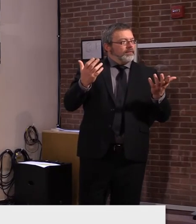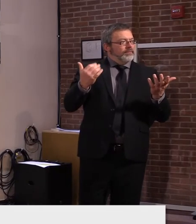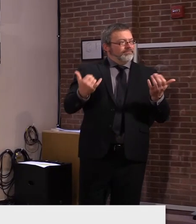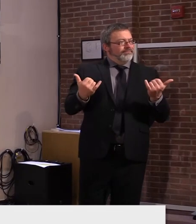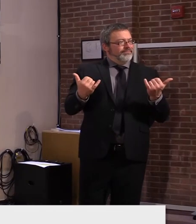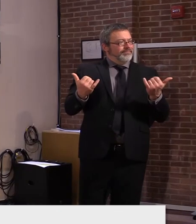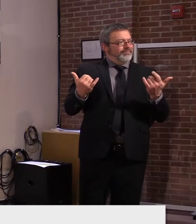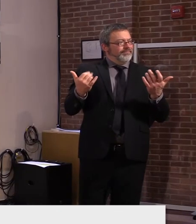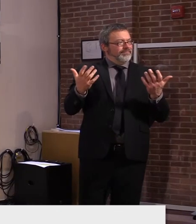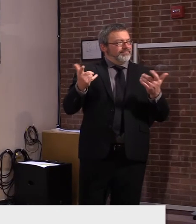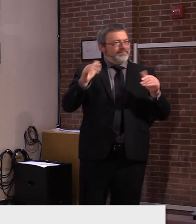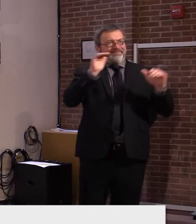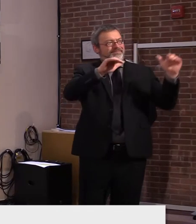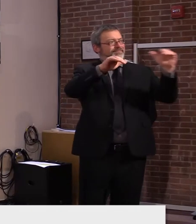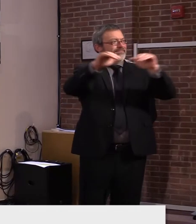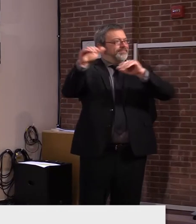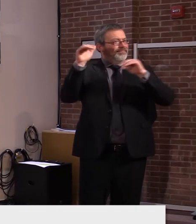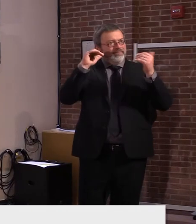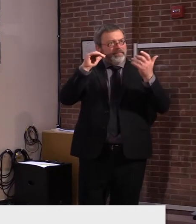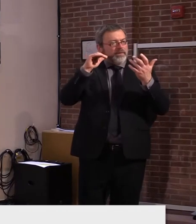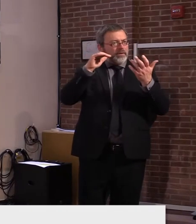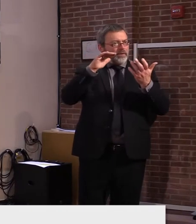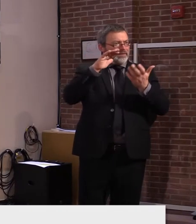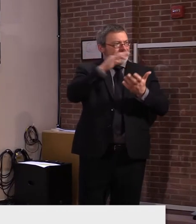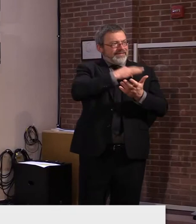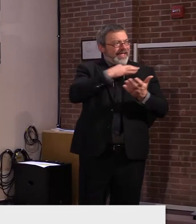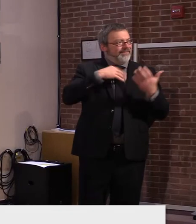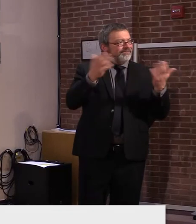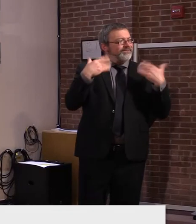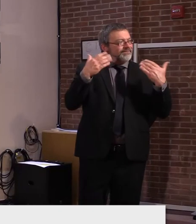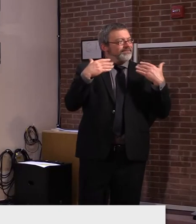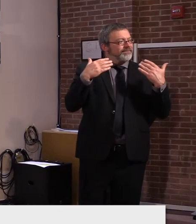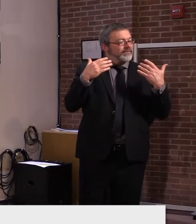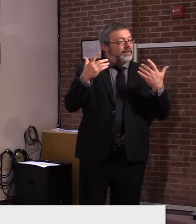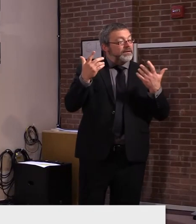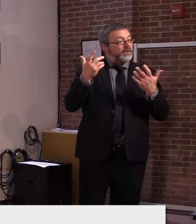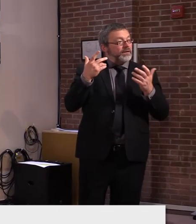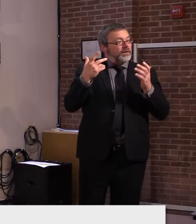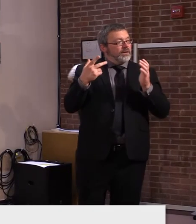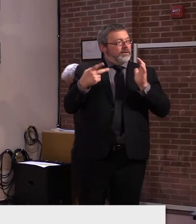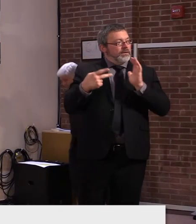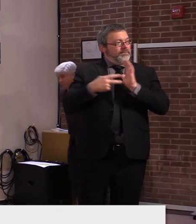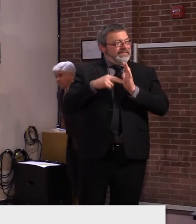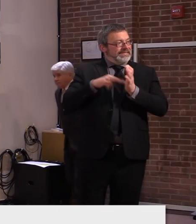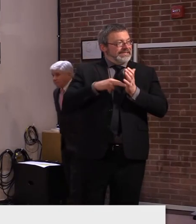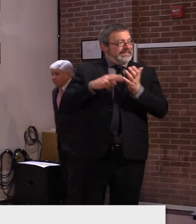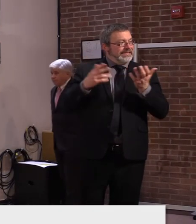through redeployment of other state workers or even potential use of an outside contractor?